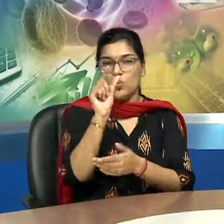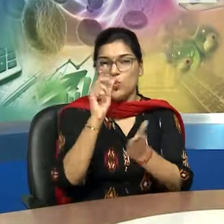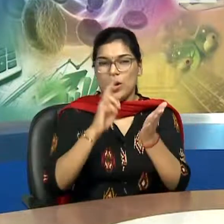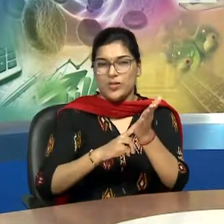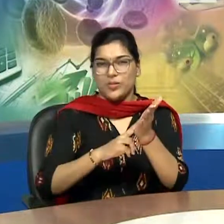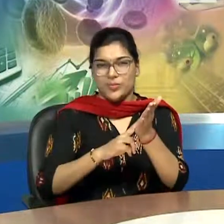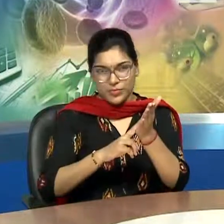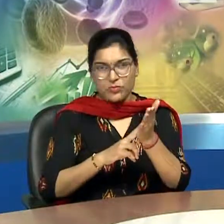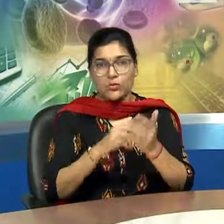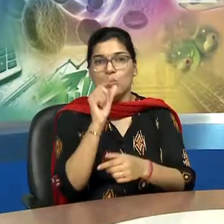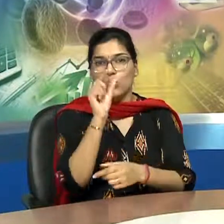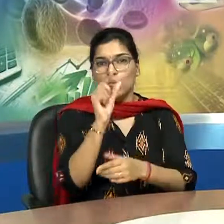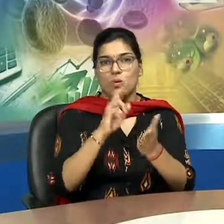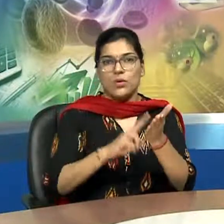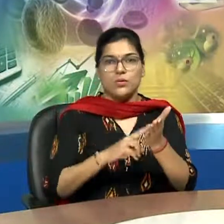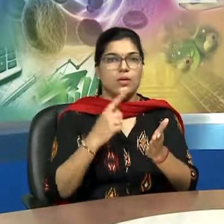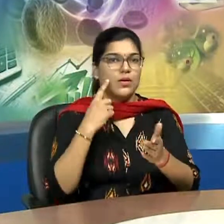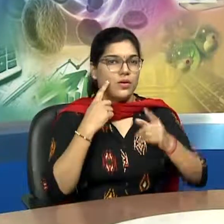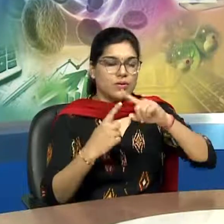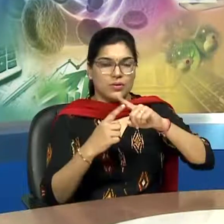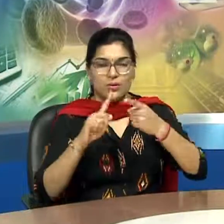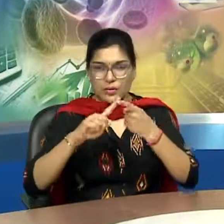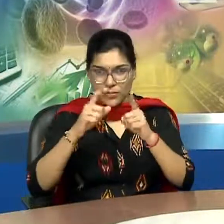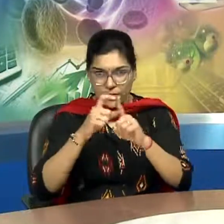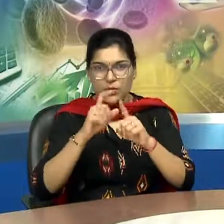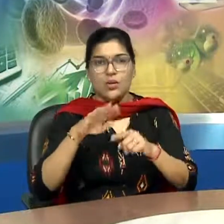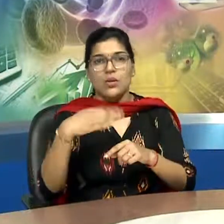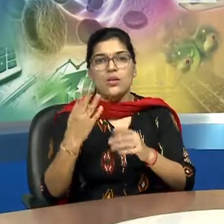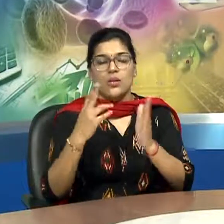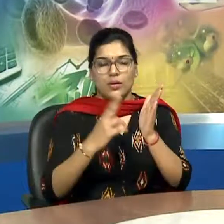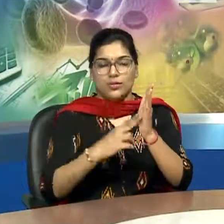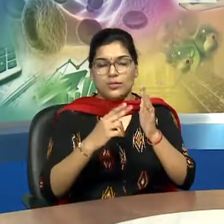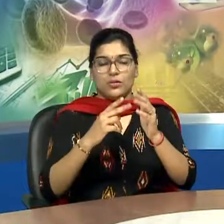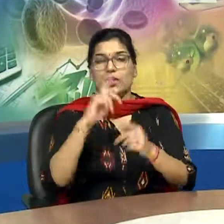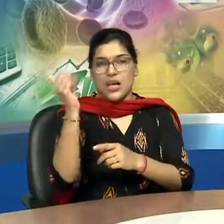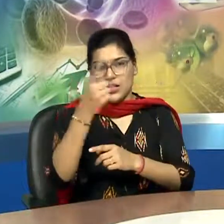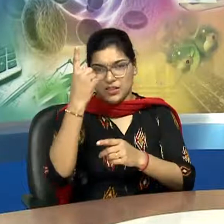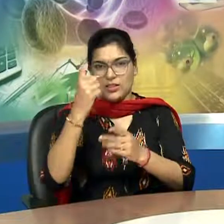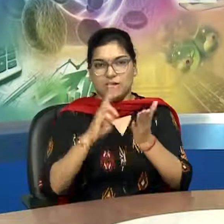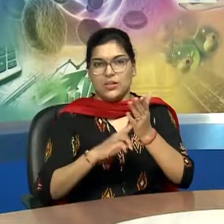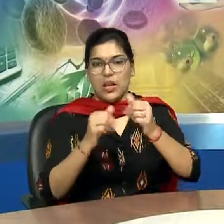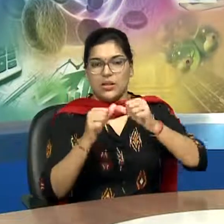Now there is a message by the Secretary General